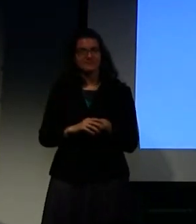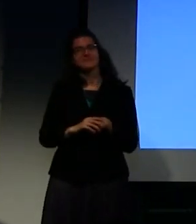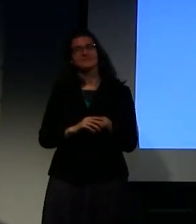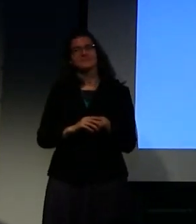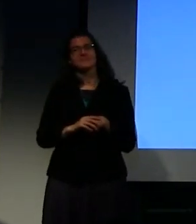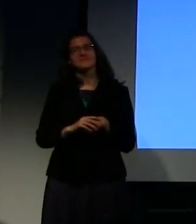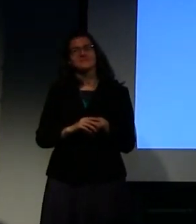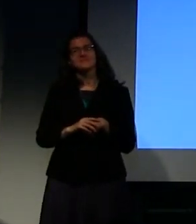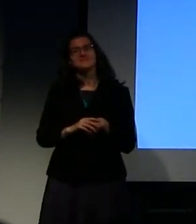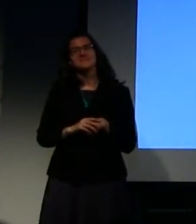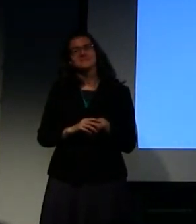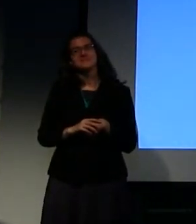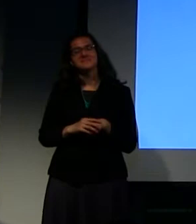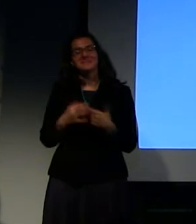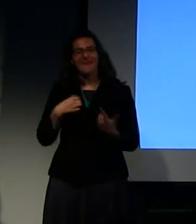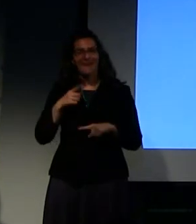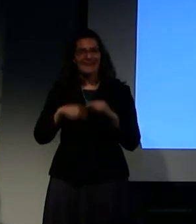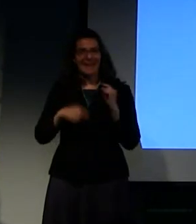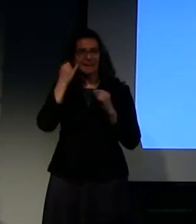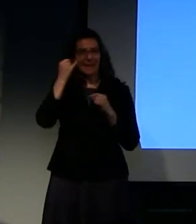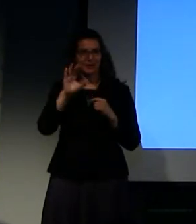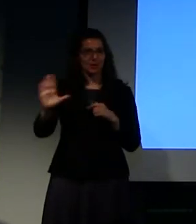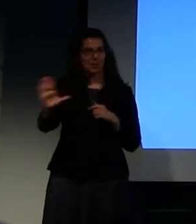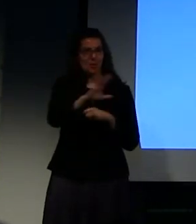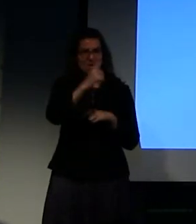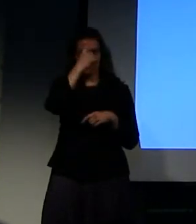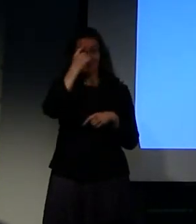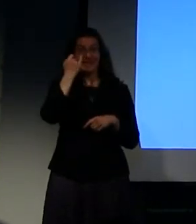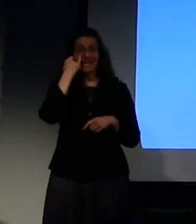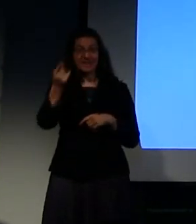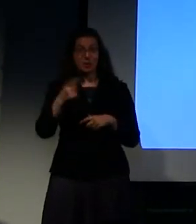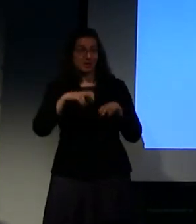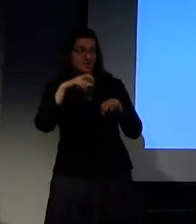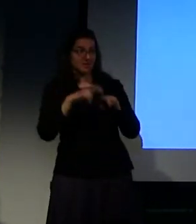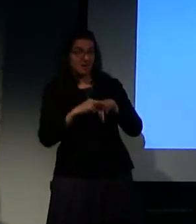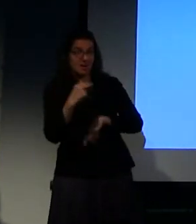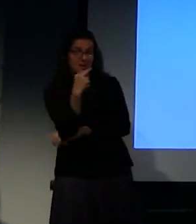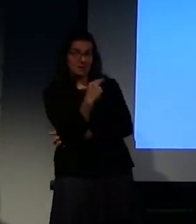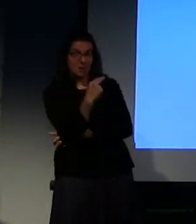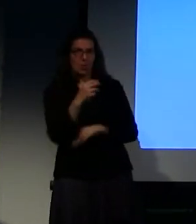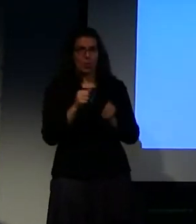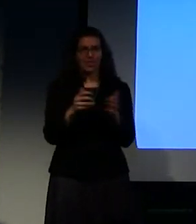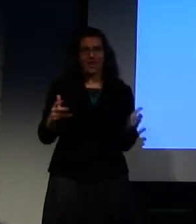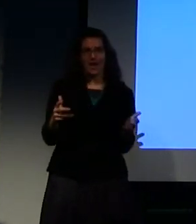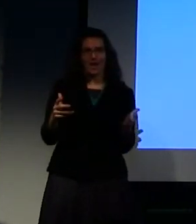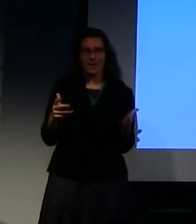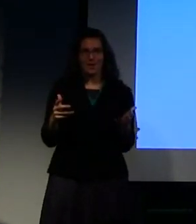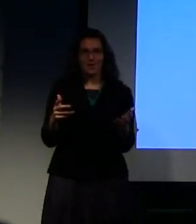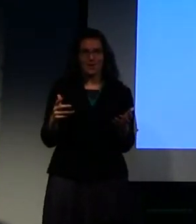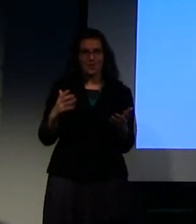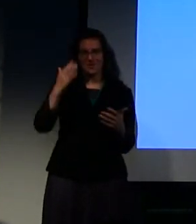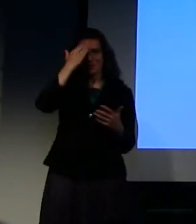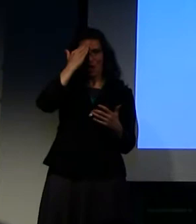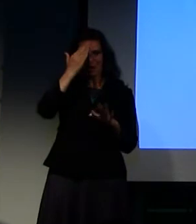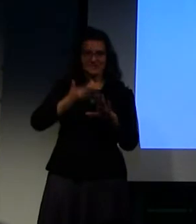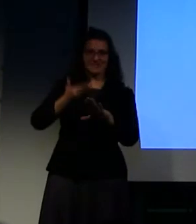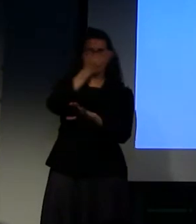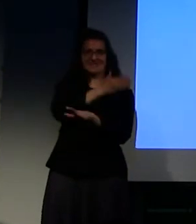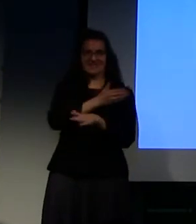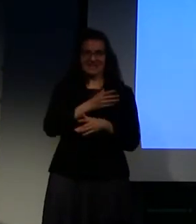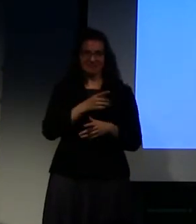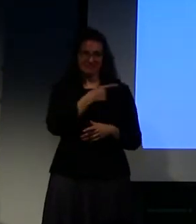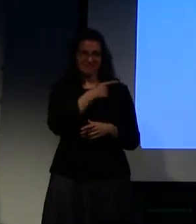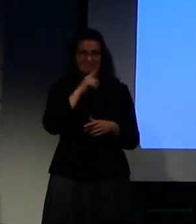can't imagine what you would have thought if you had sat through this without like, the knowledge ahead of time that this is about mental illness in